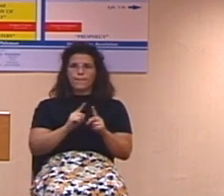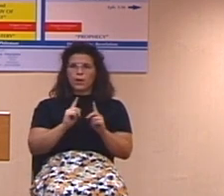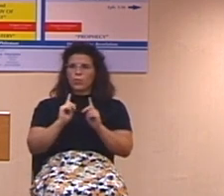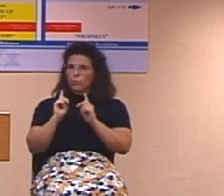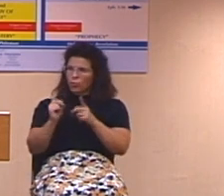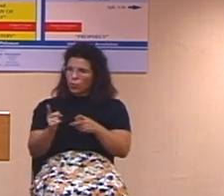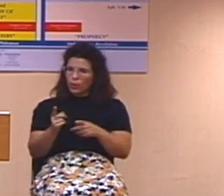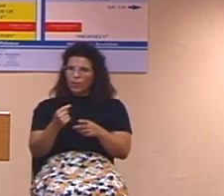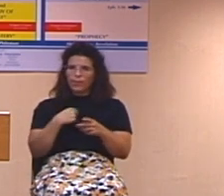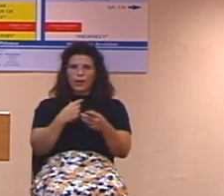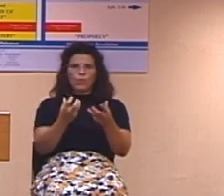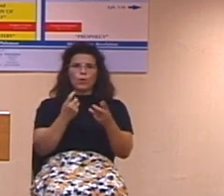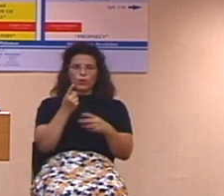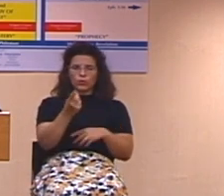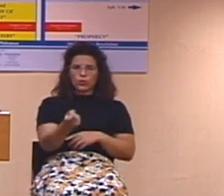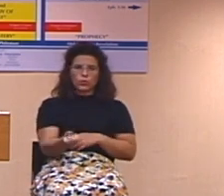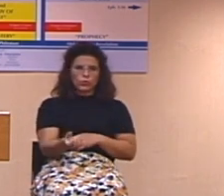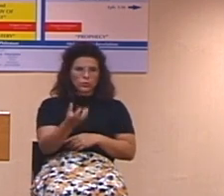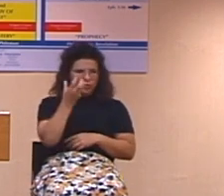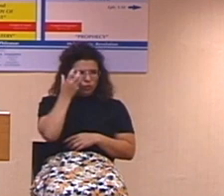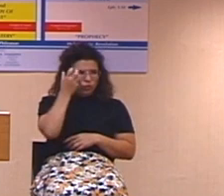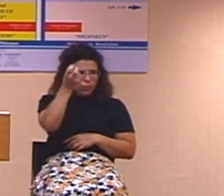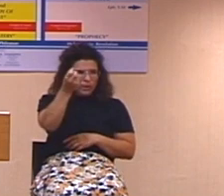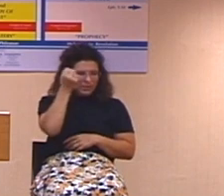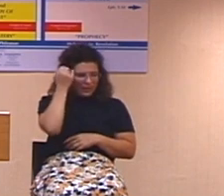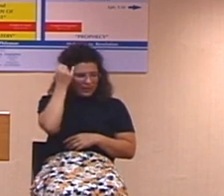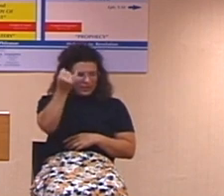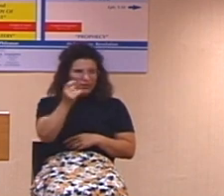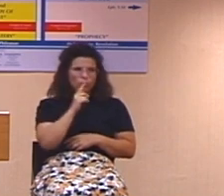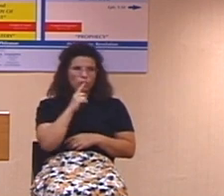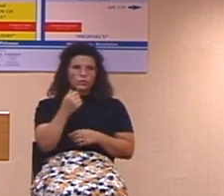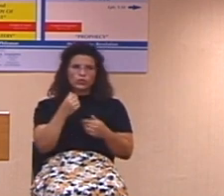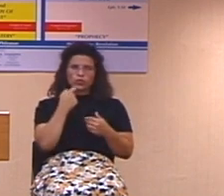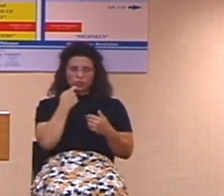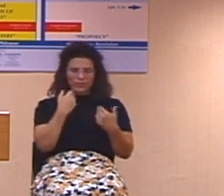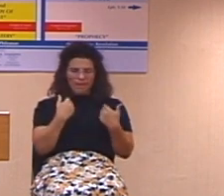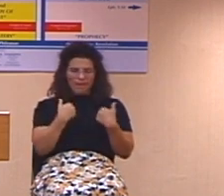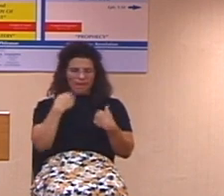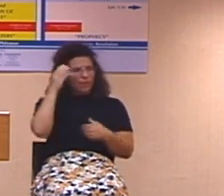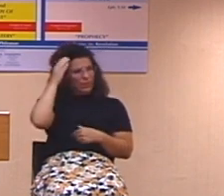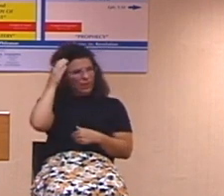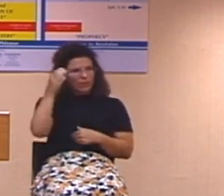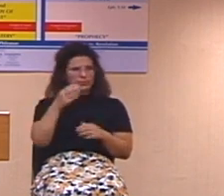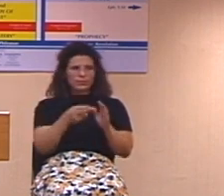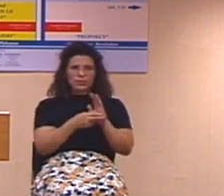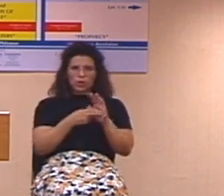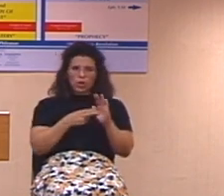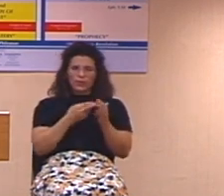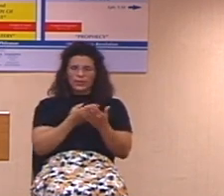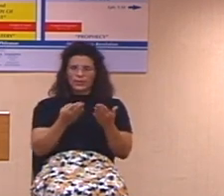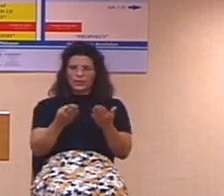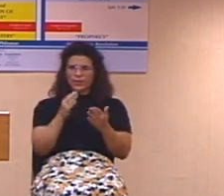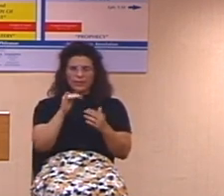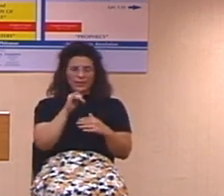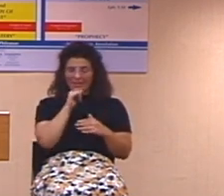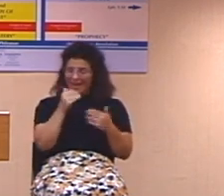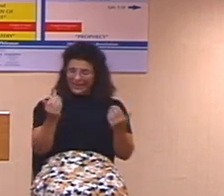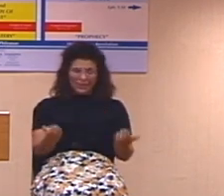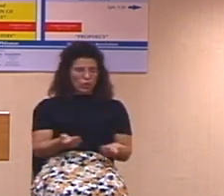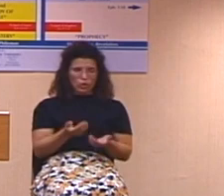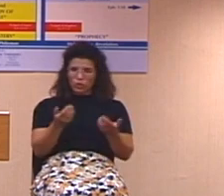to grasp the idea of and just get the concept. He calleth the things that aren't